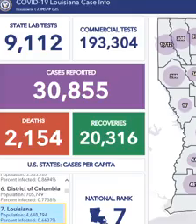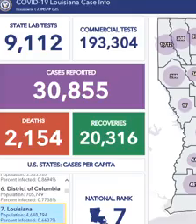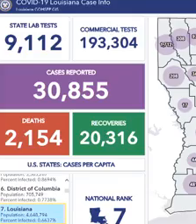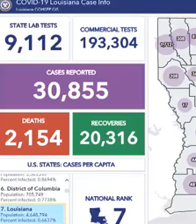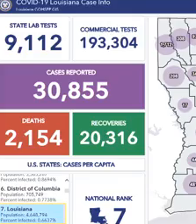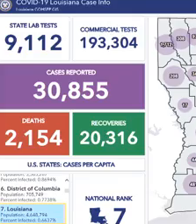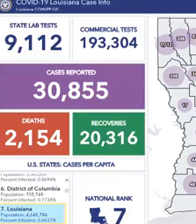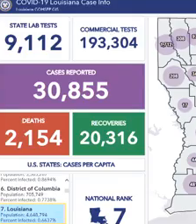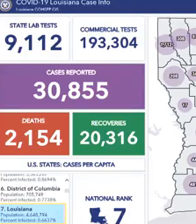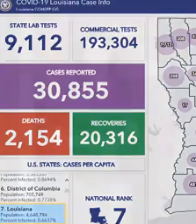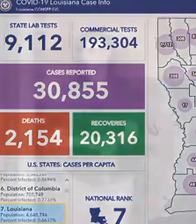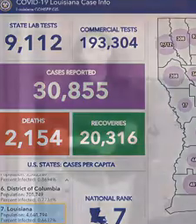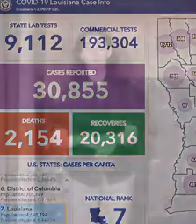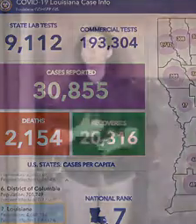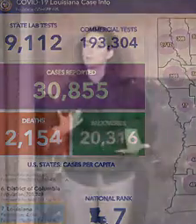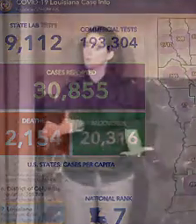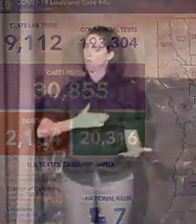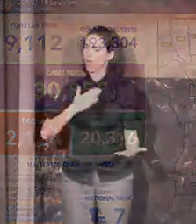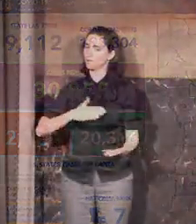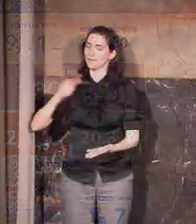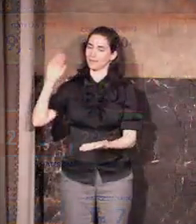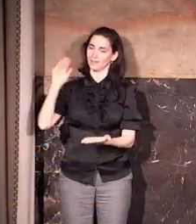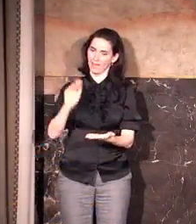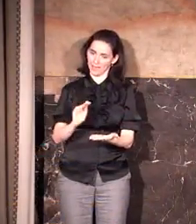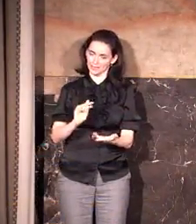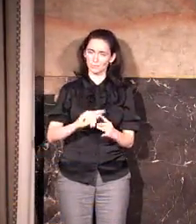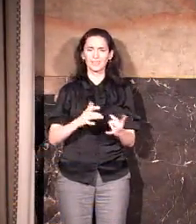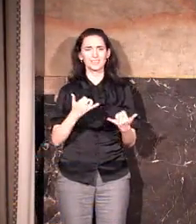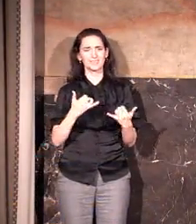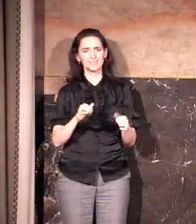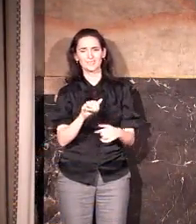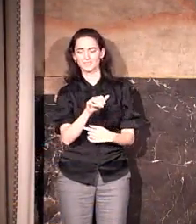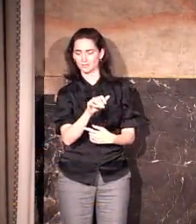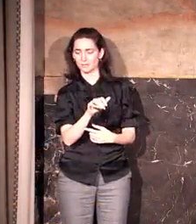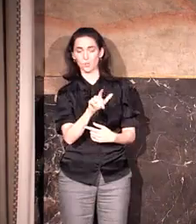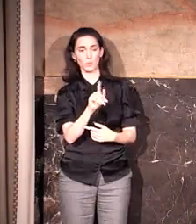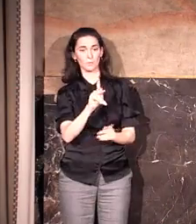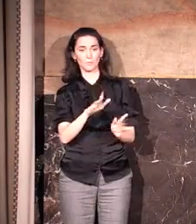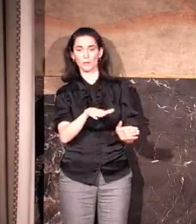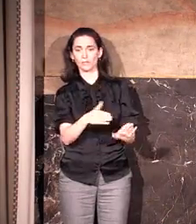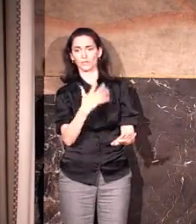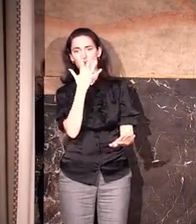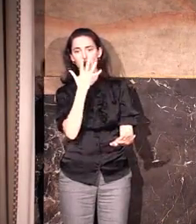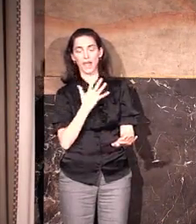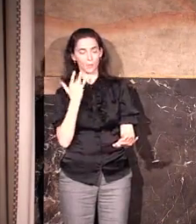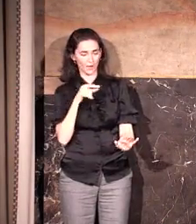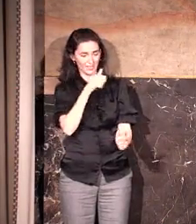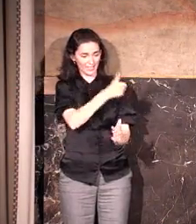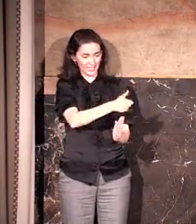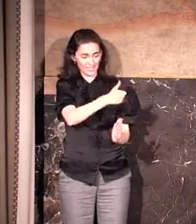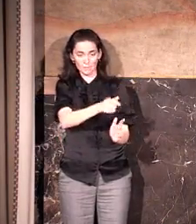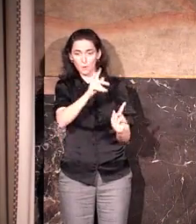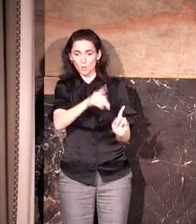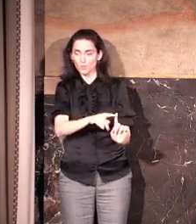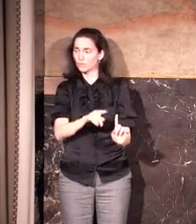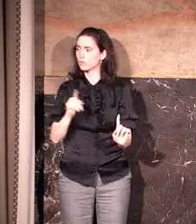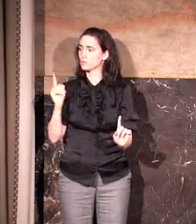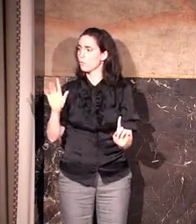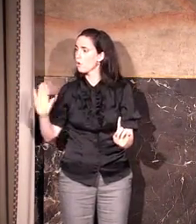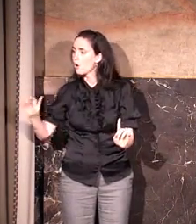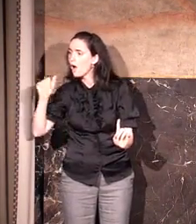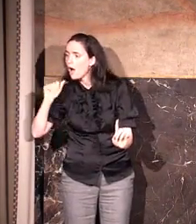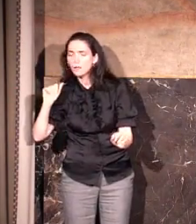it's good news that it's coming down, but it's still very sad because every one of those 21 was somebody's aunt,